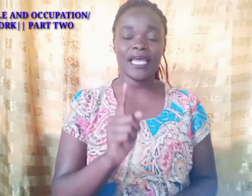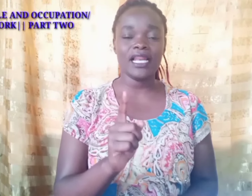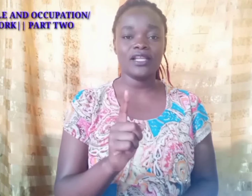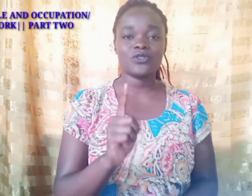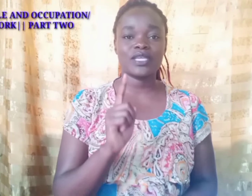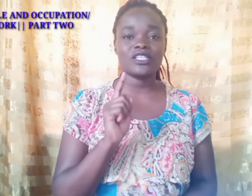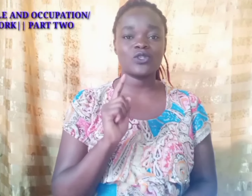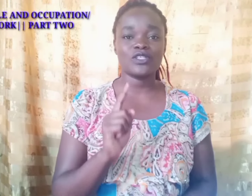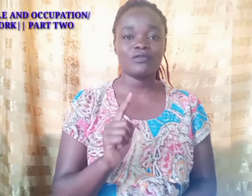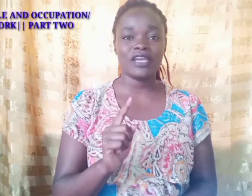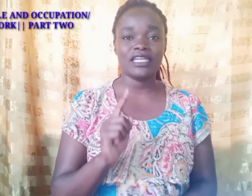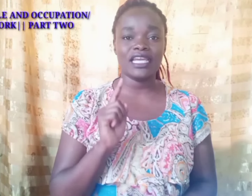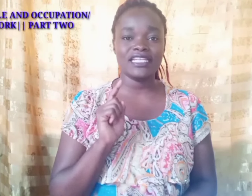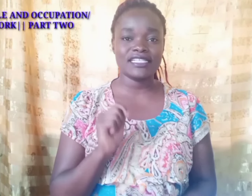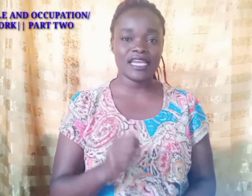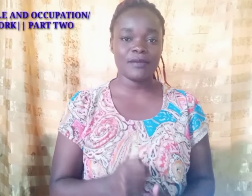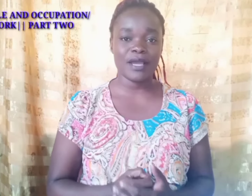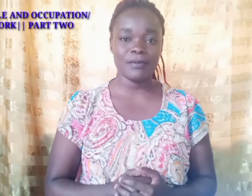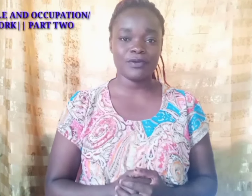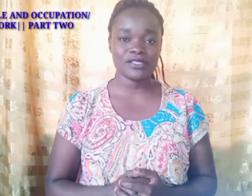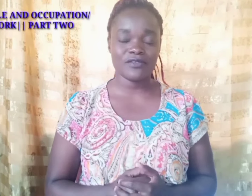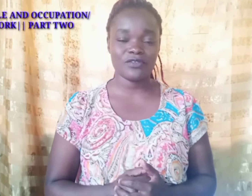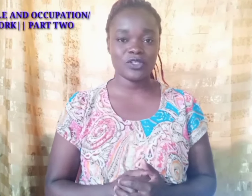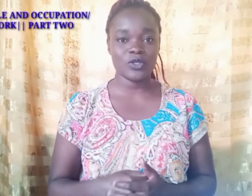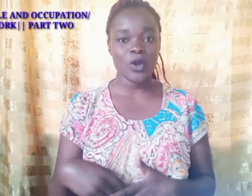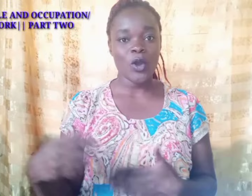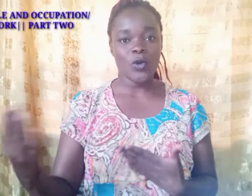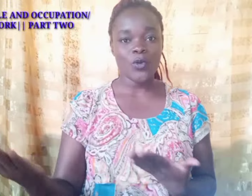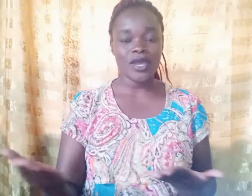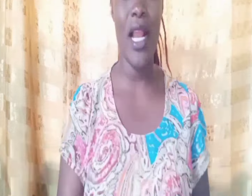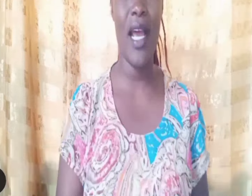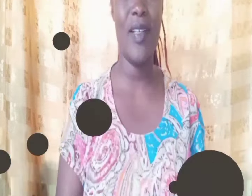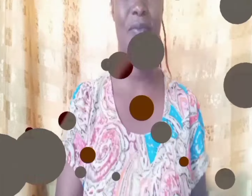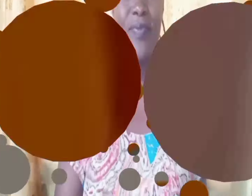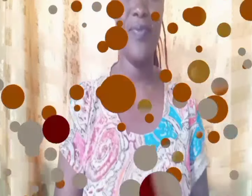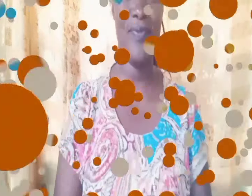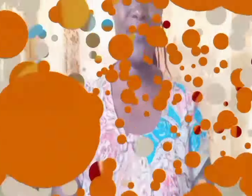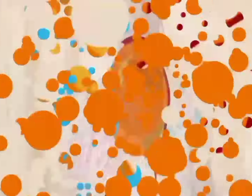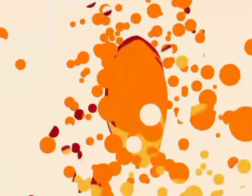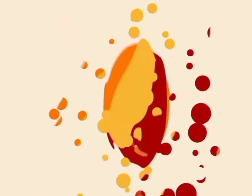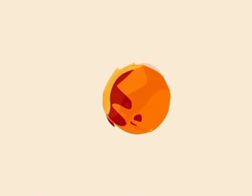bell to get notified anytime I post a video. Welcome.